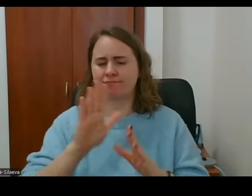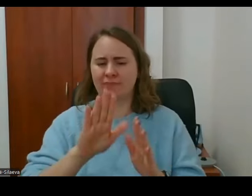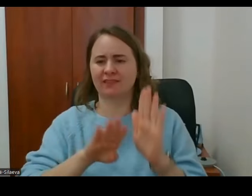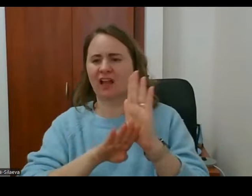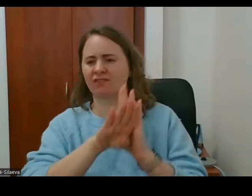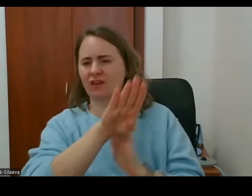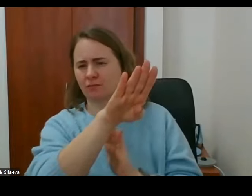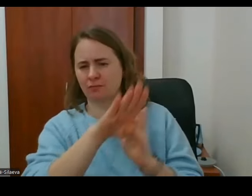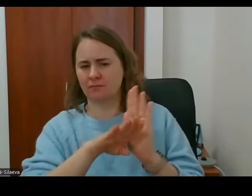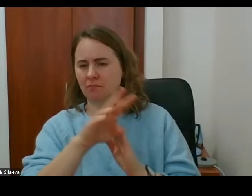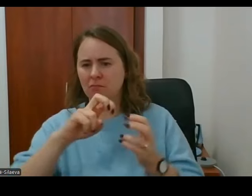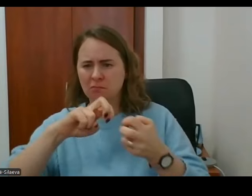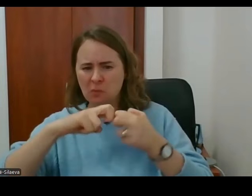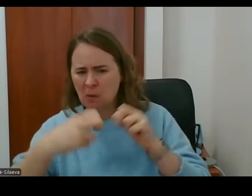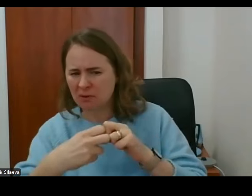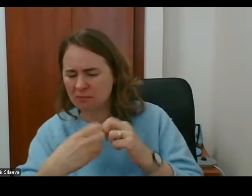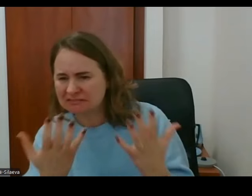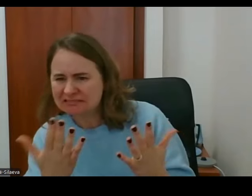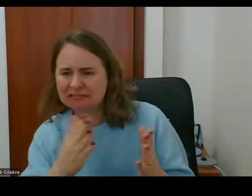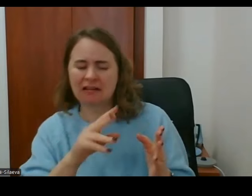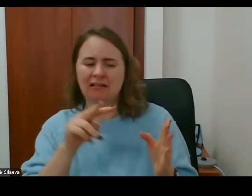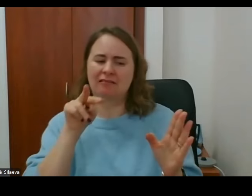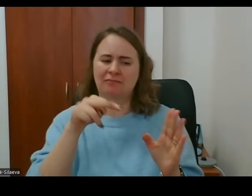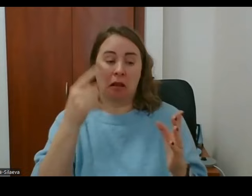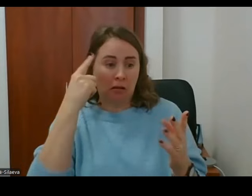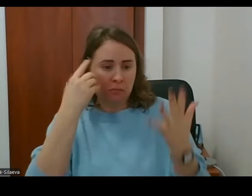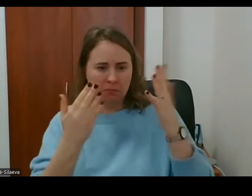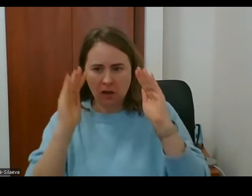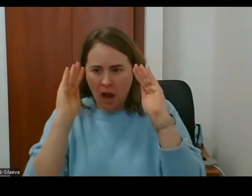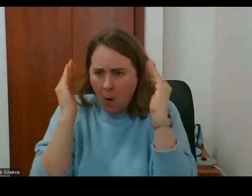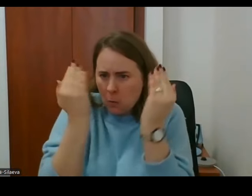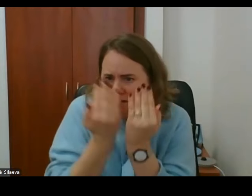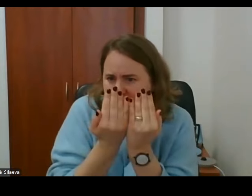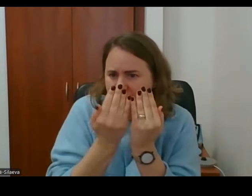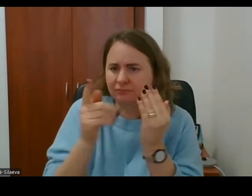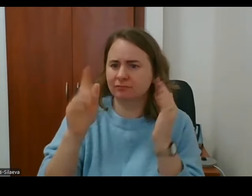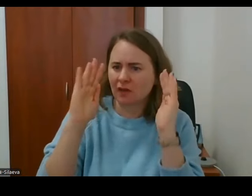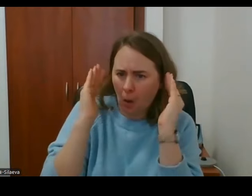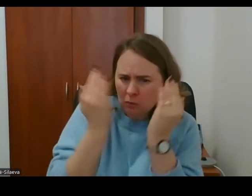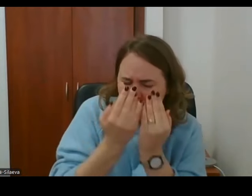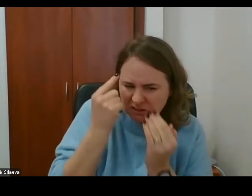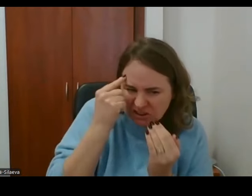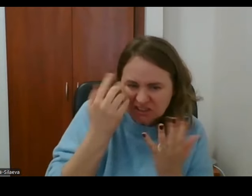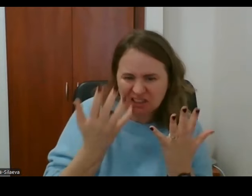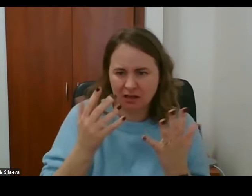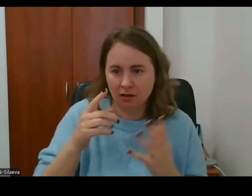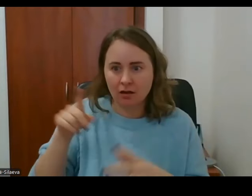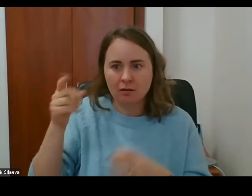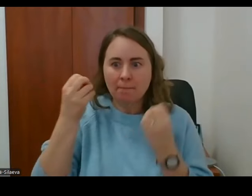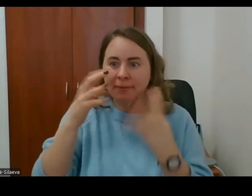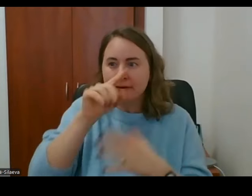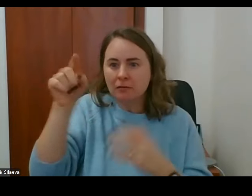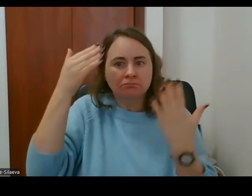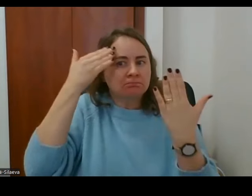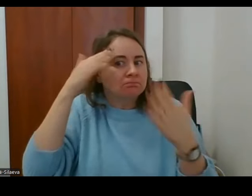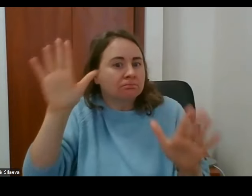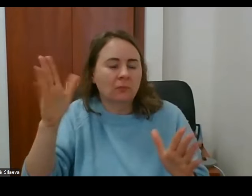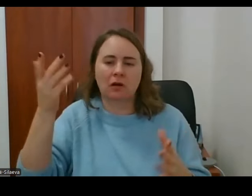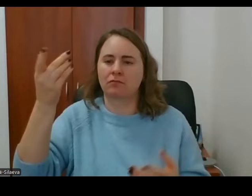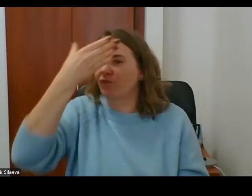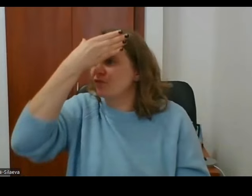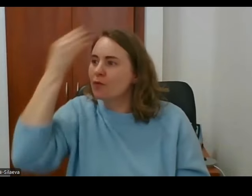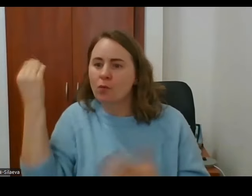And sometimes when we see a child's problem with the language, we think that maybe it's some